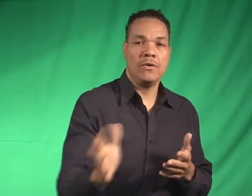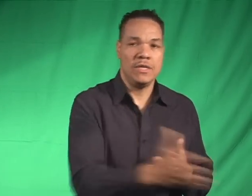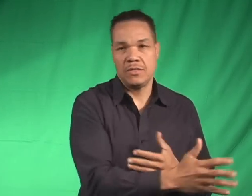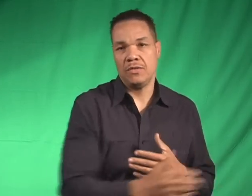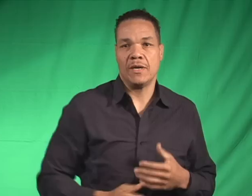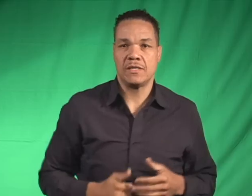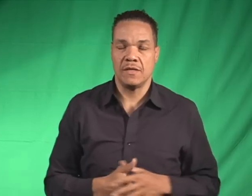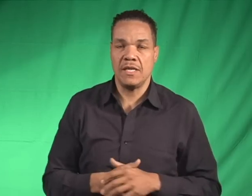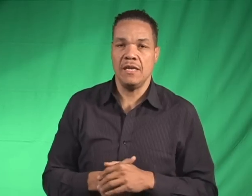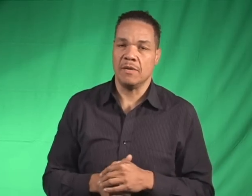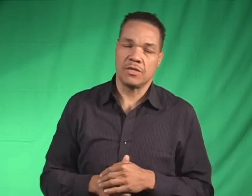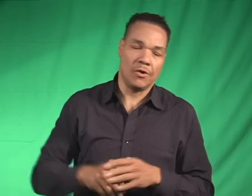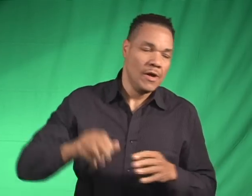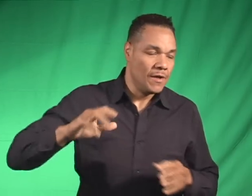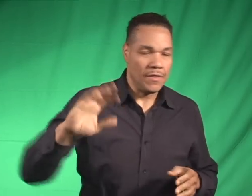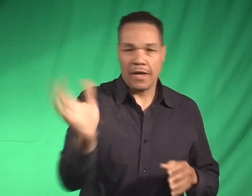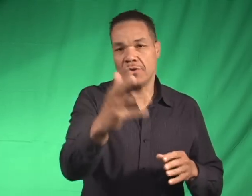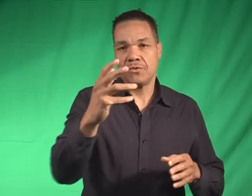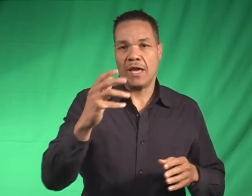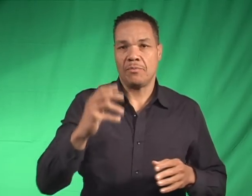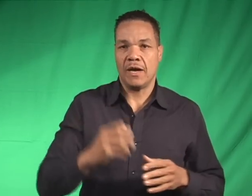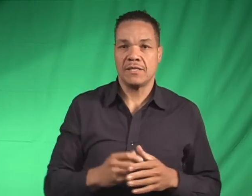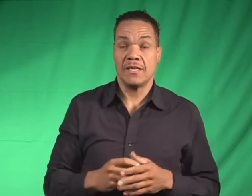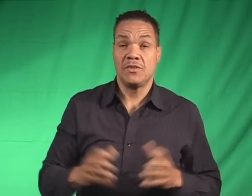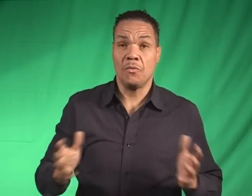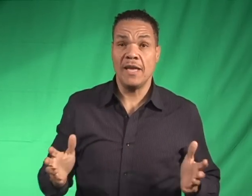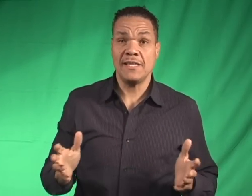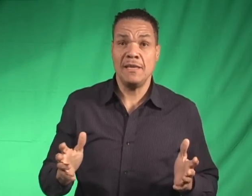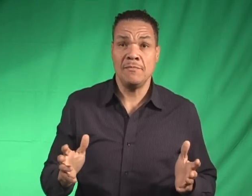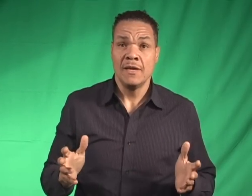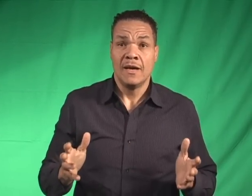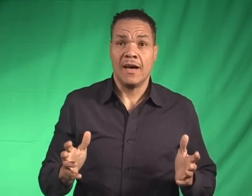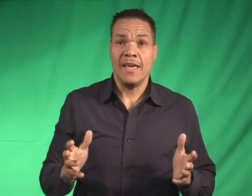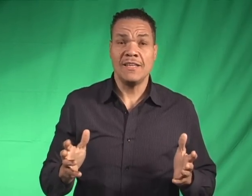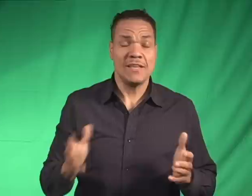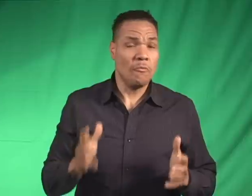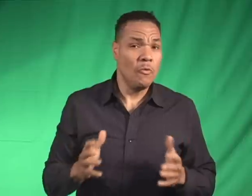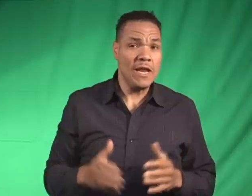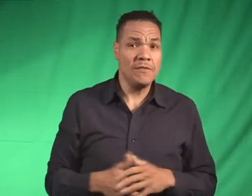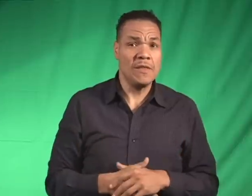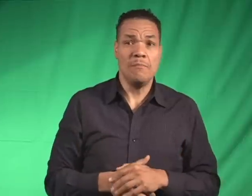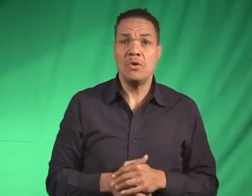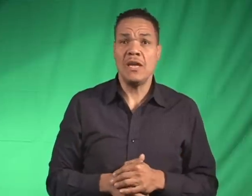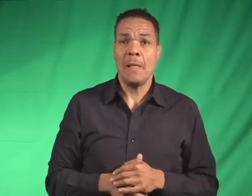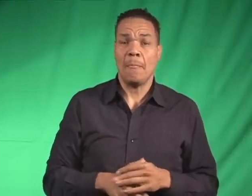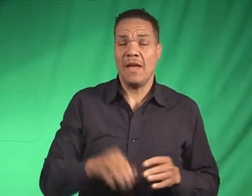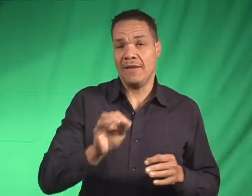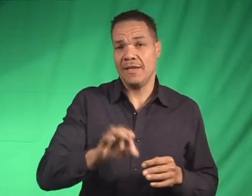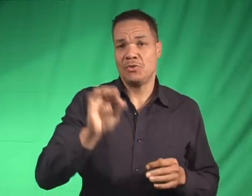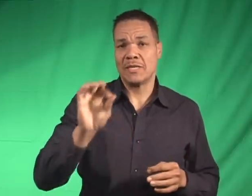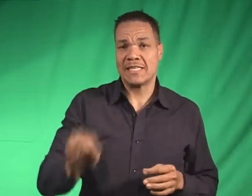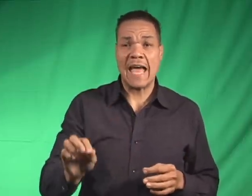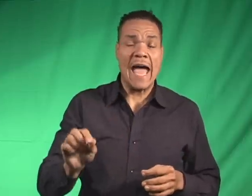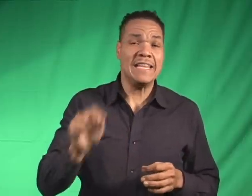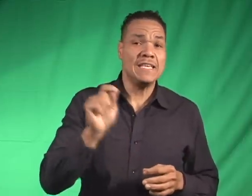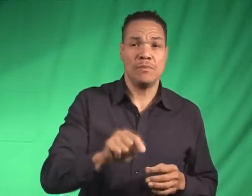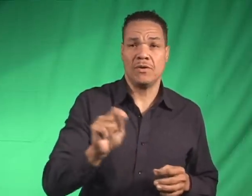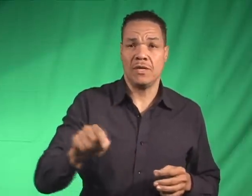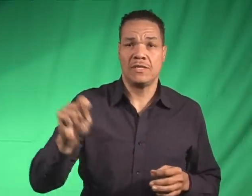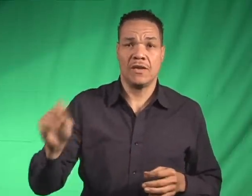penalties to the rest of the team. And so they go through that process. The red team ends up winning the immunity and they get to assign these penalties to other